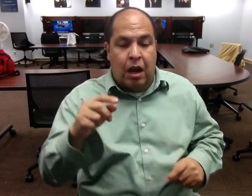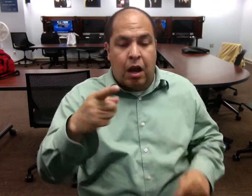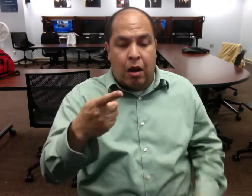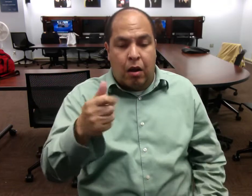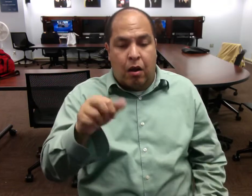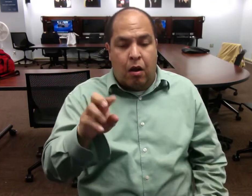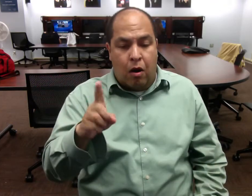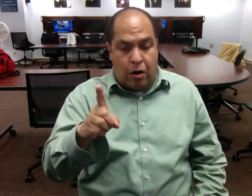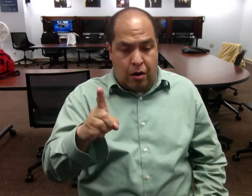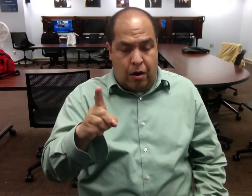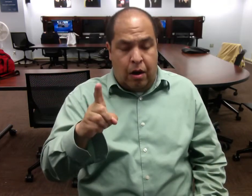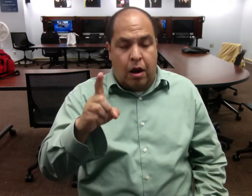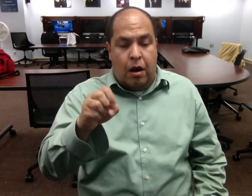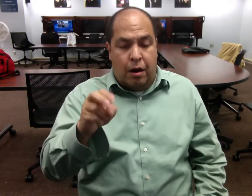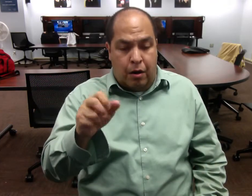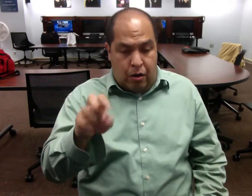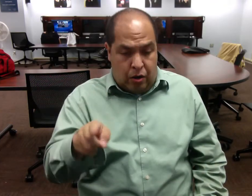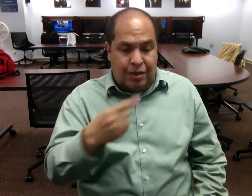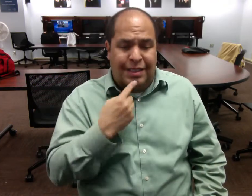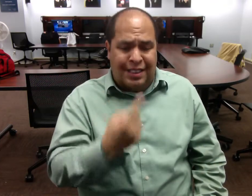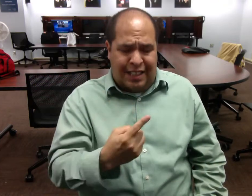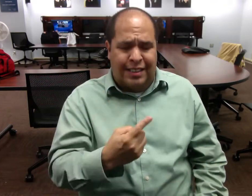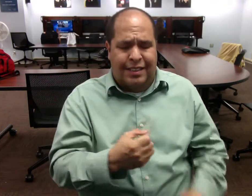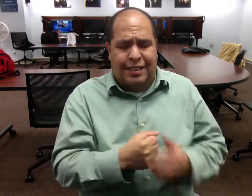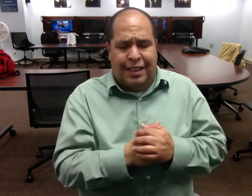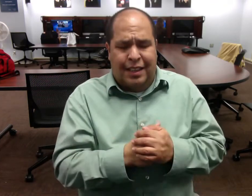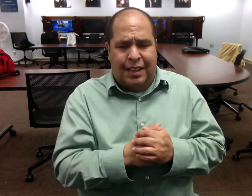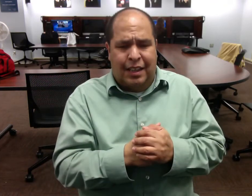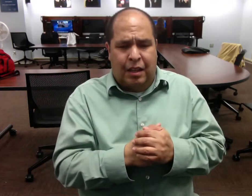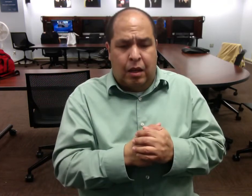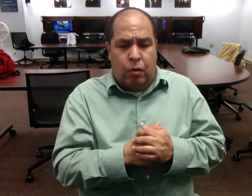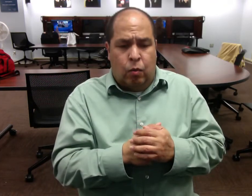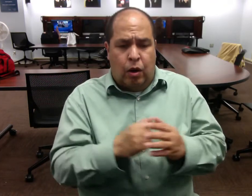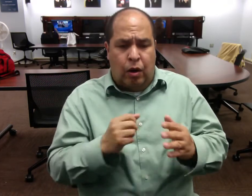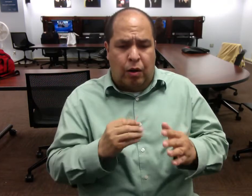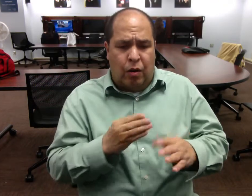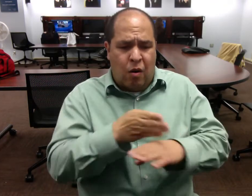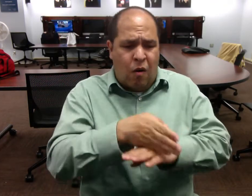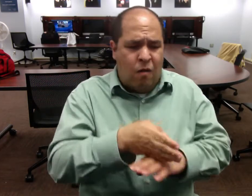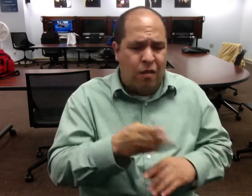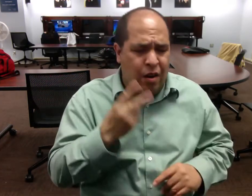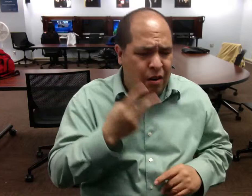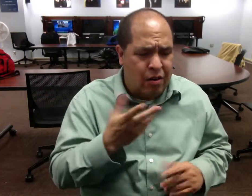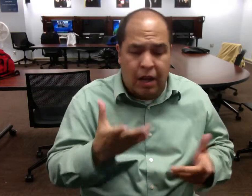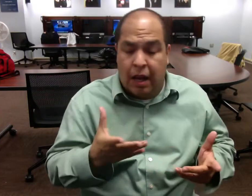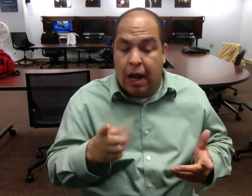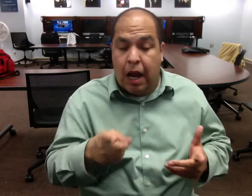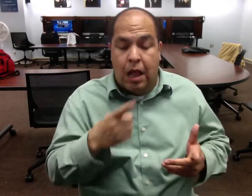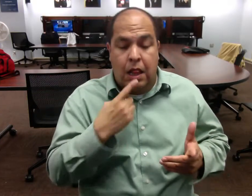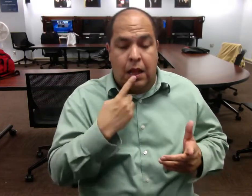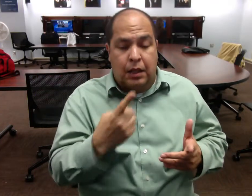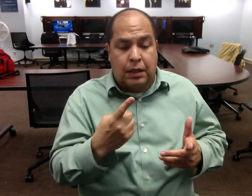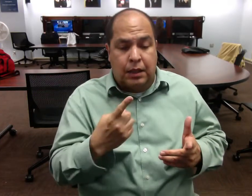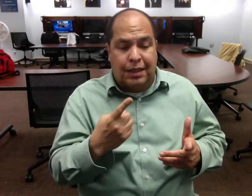overlooked, but are now being considered as very important to think about.